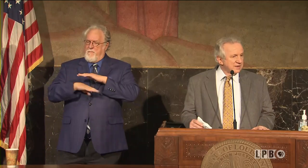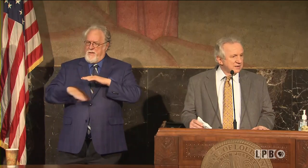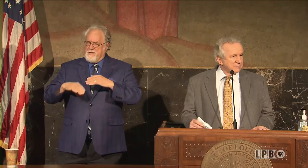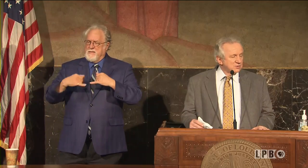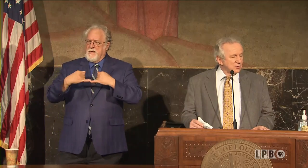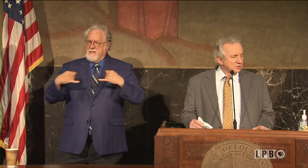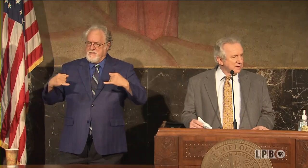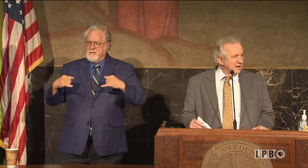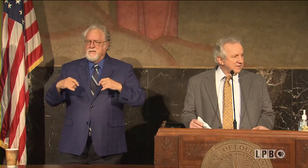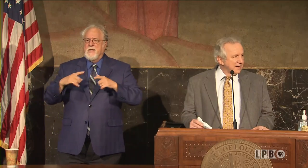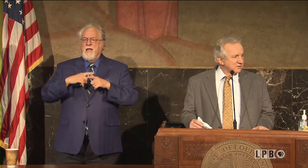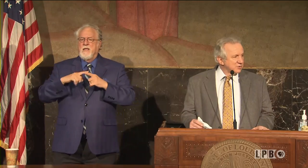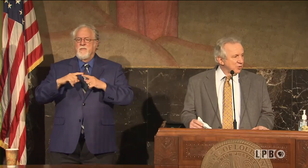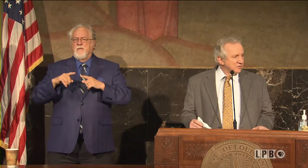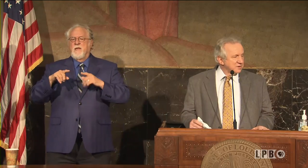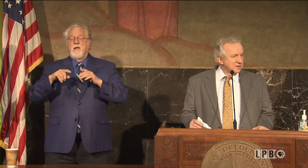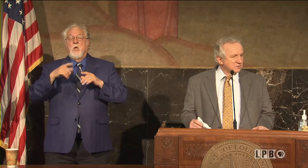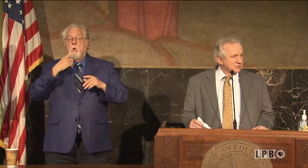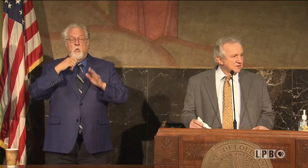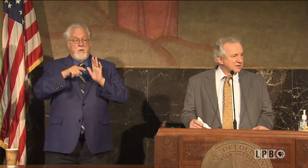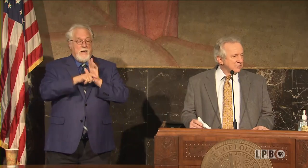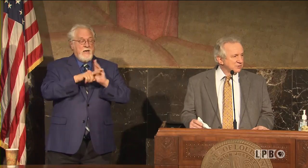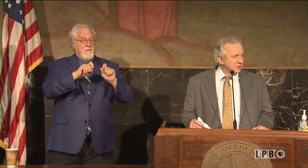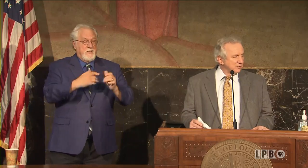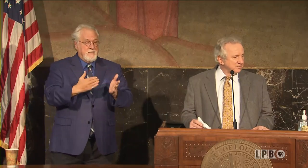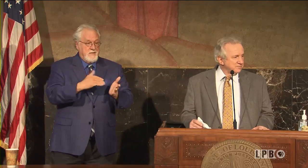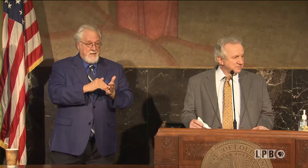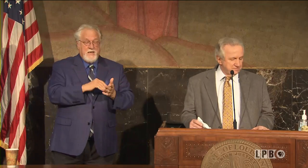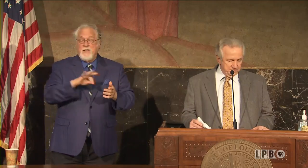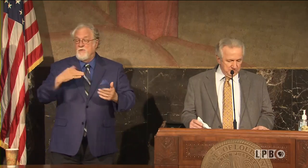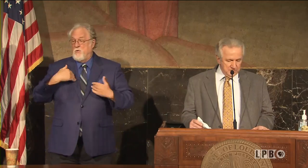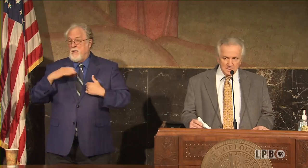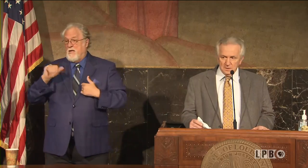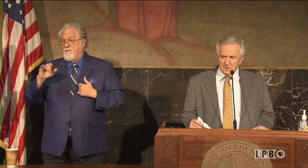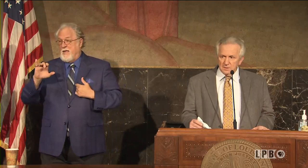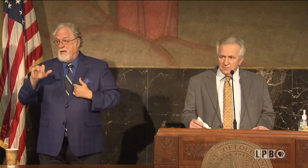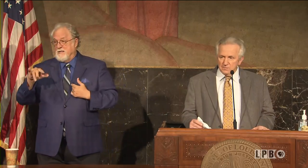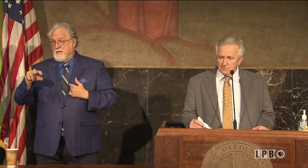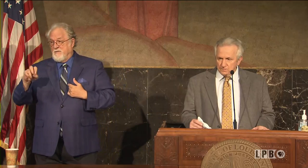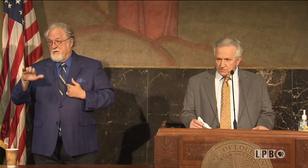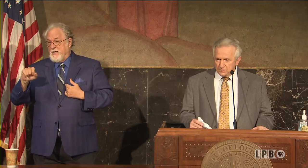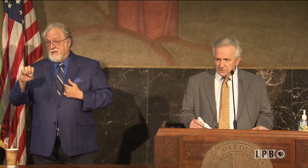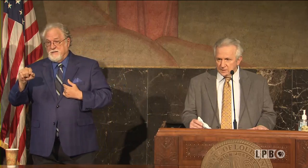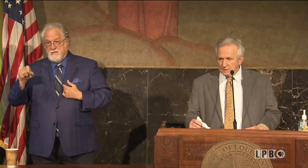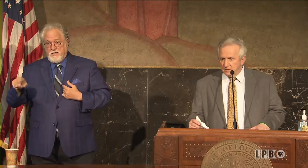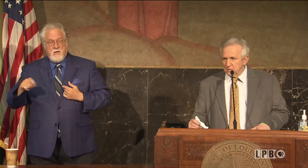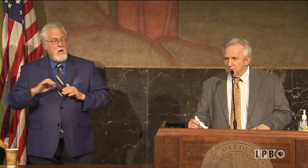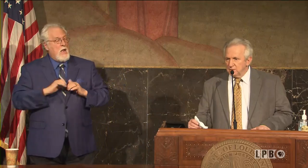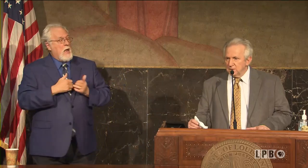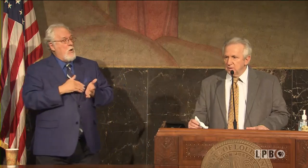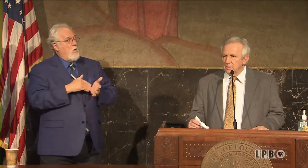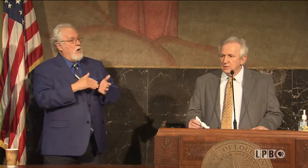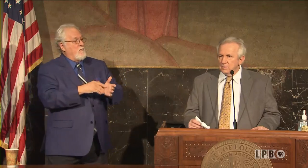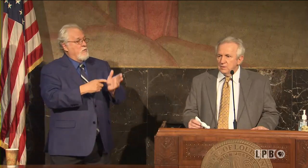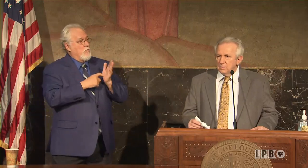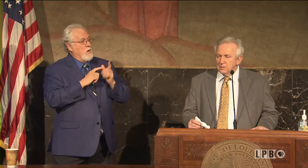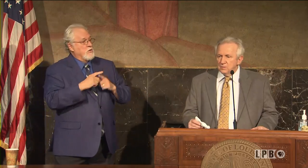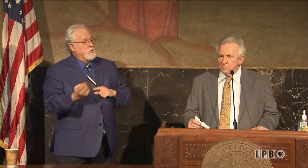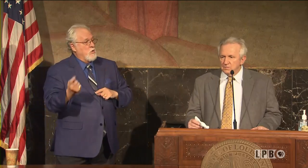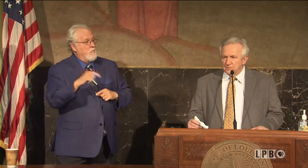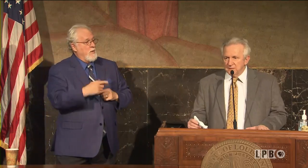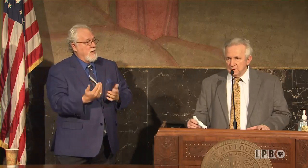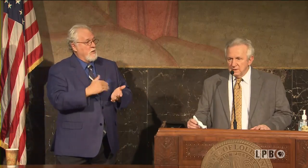that are negative as long as they have active COVID cases in that nursing home. How often are you requiring them to go back